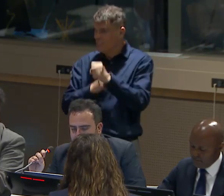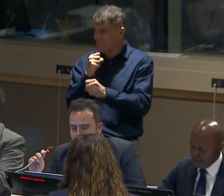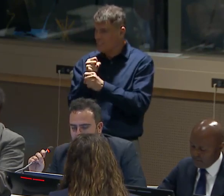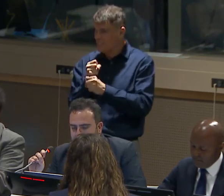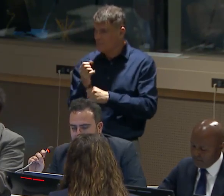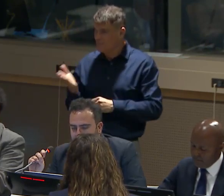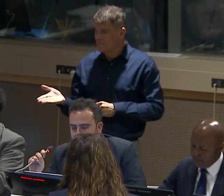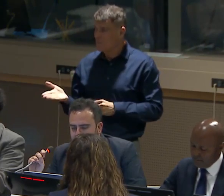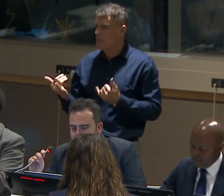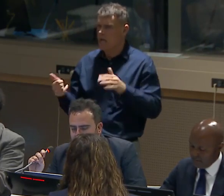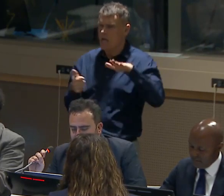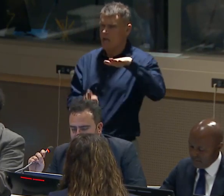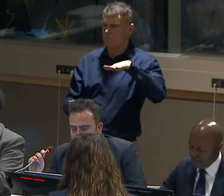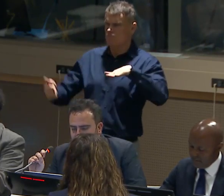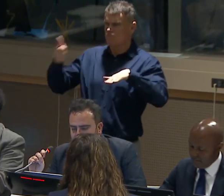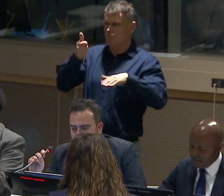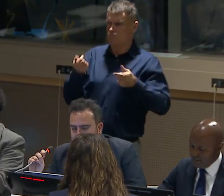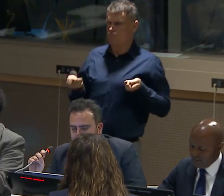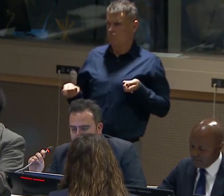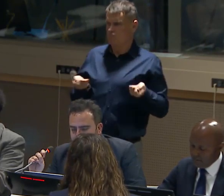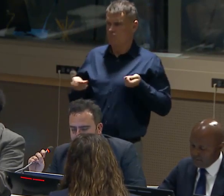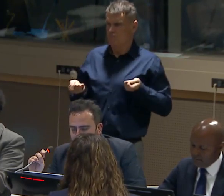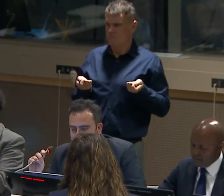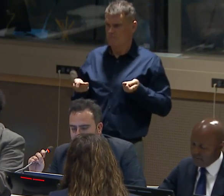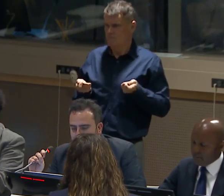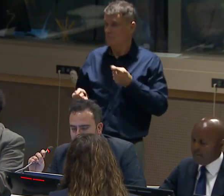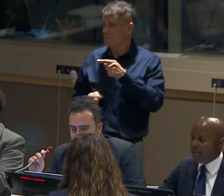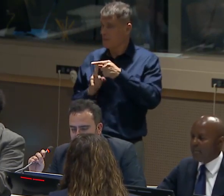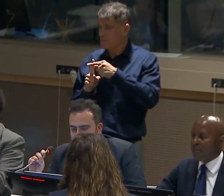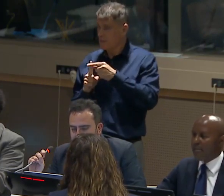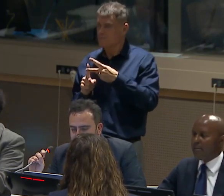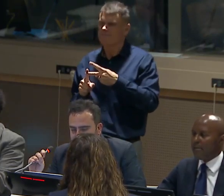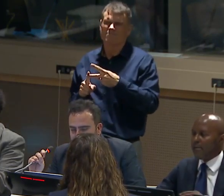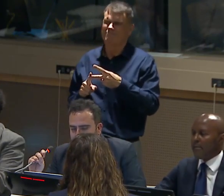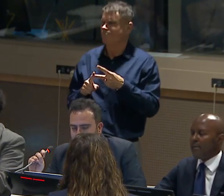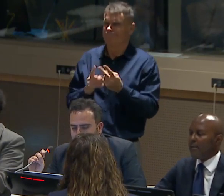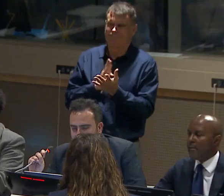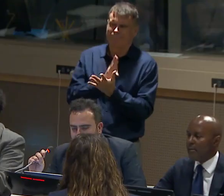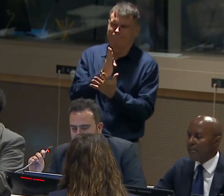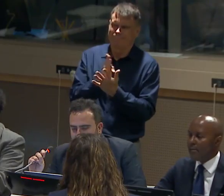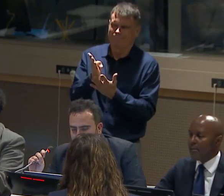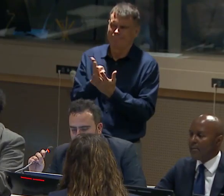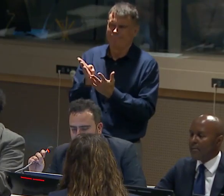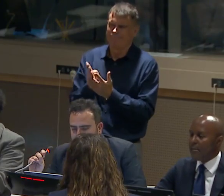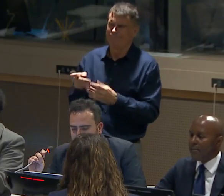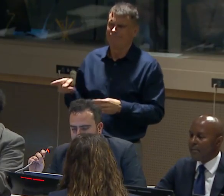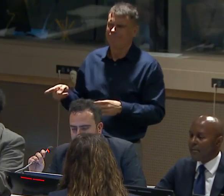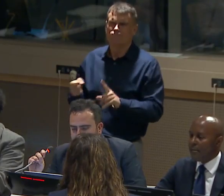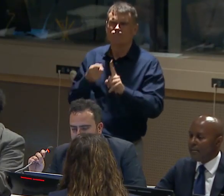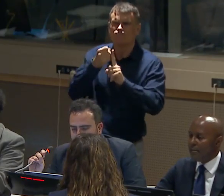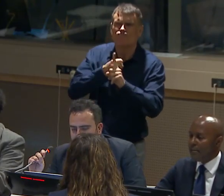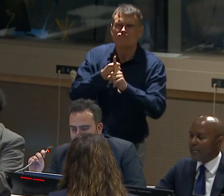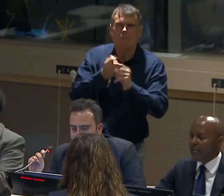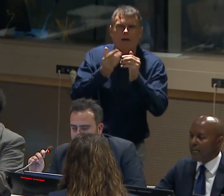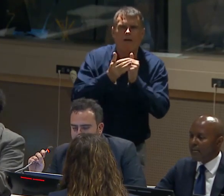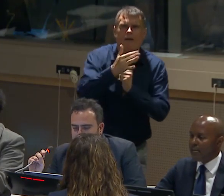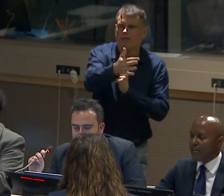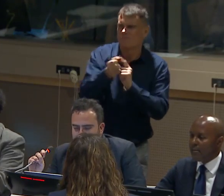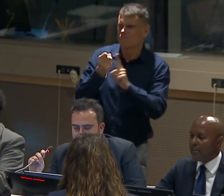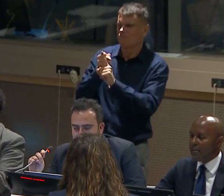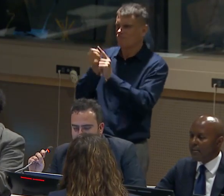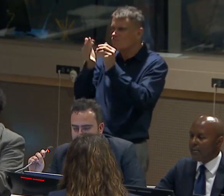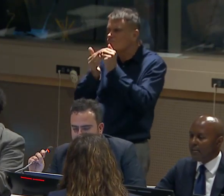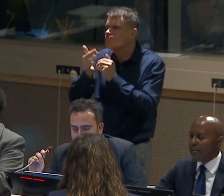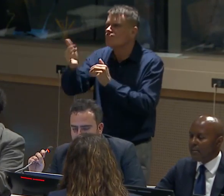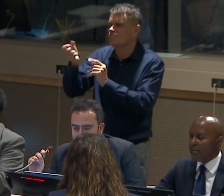researched with a number of key figures, including Dr. Bernard Rimland, who was a pioneer in autism, also involved with the Autism Research Institute, and